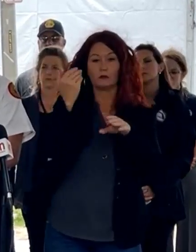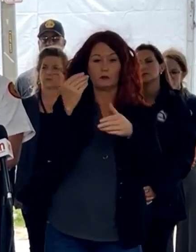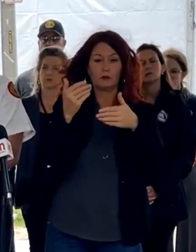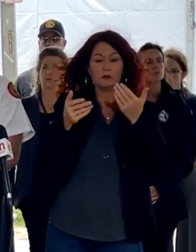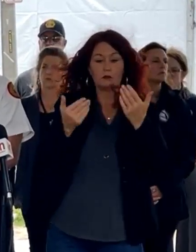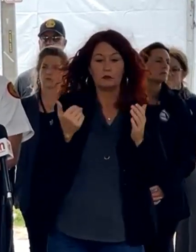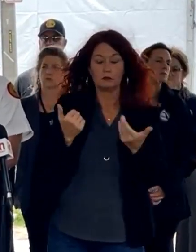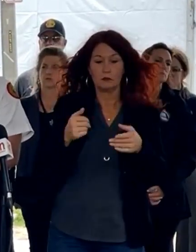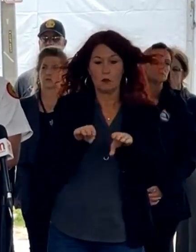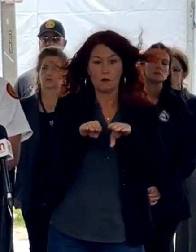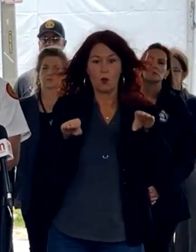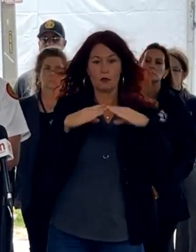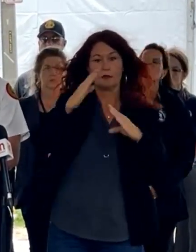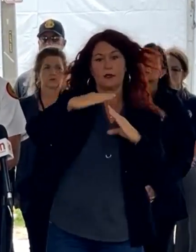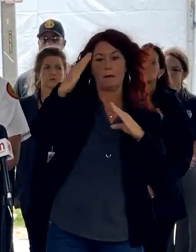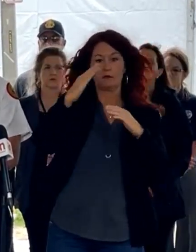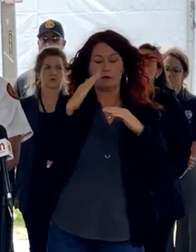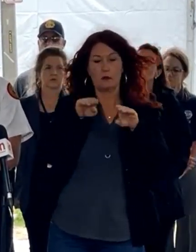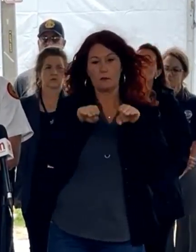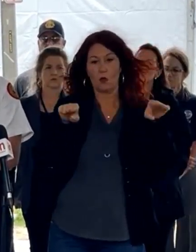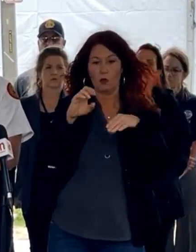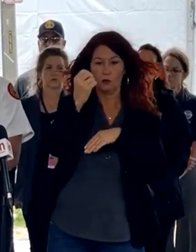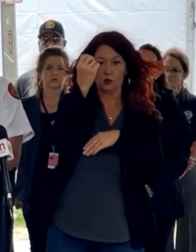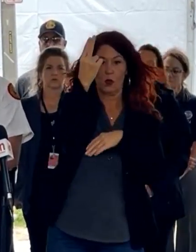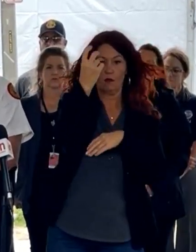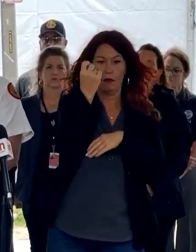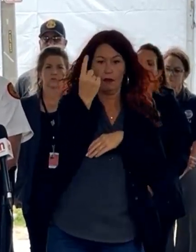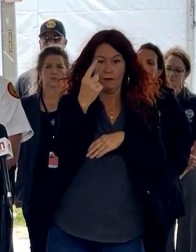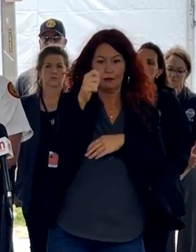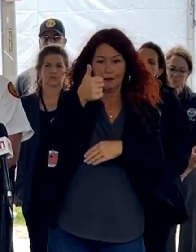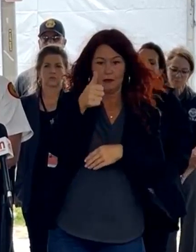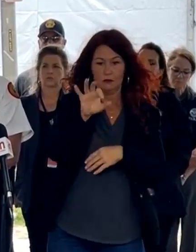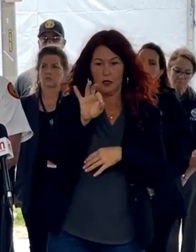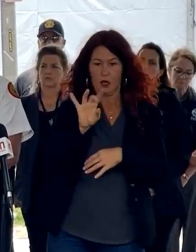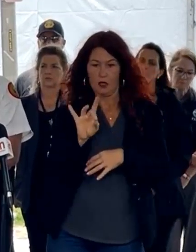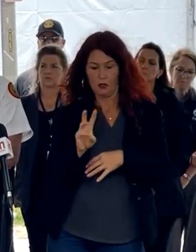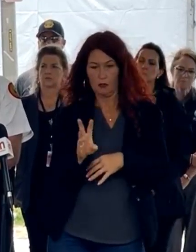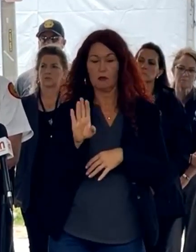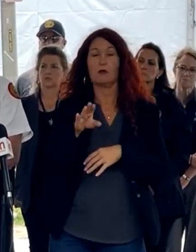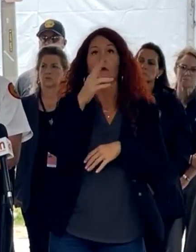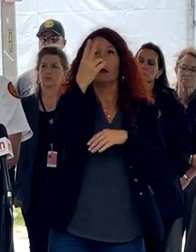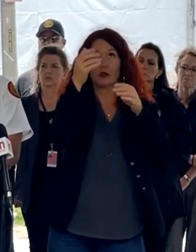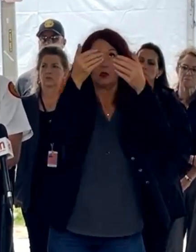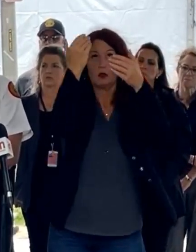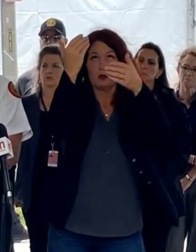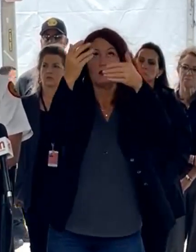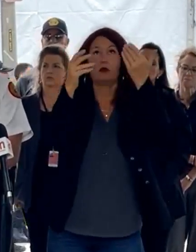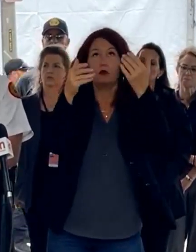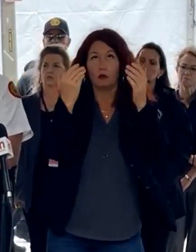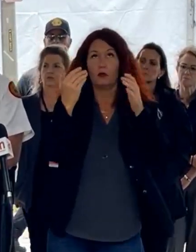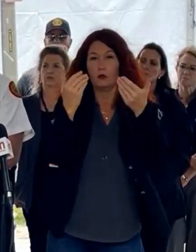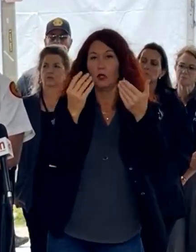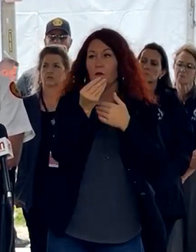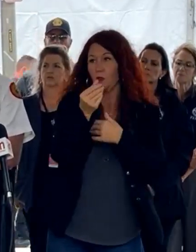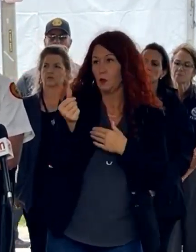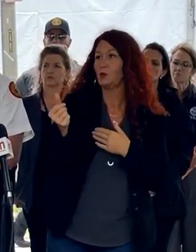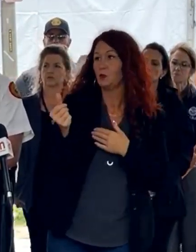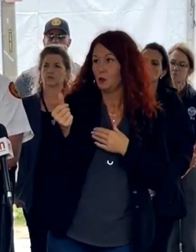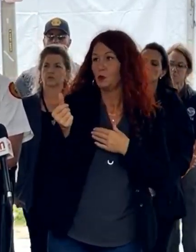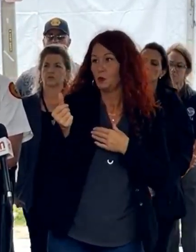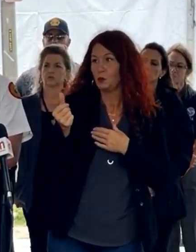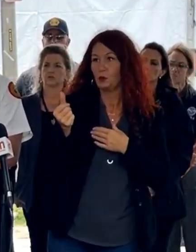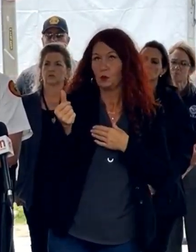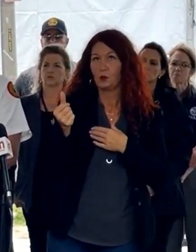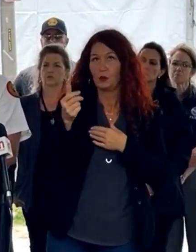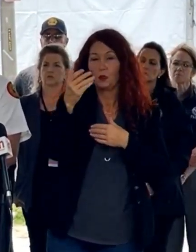is different. Just again the magnitude of this collapse and the way the building collapsed in certain areas. We've been able to